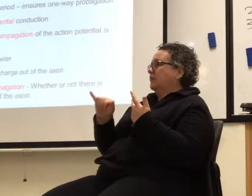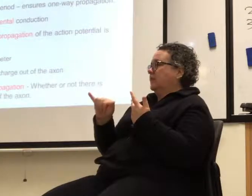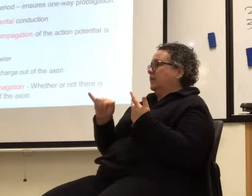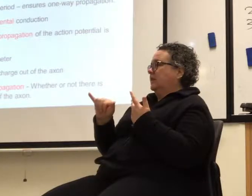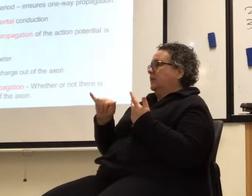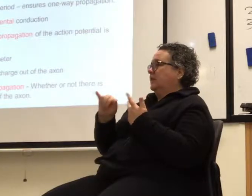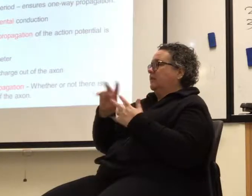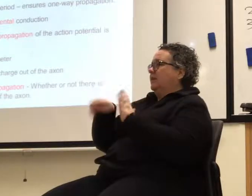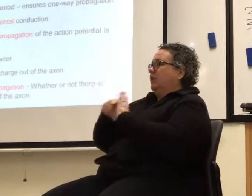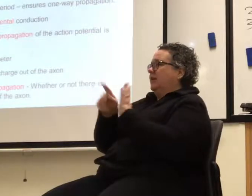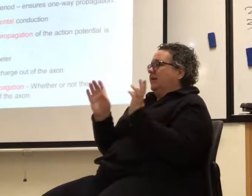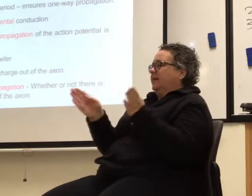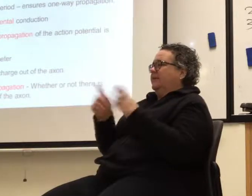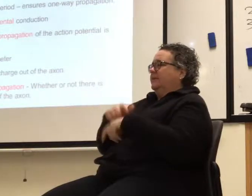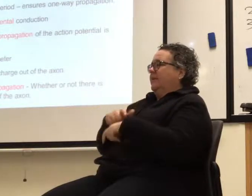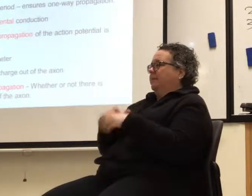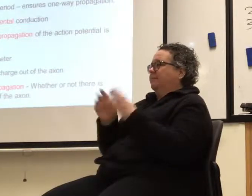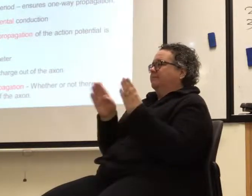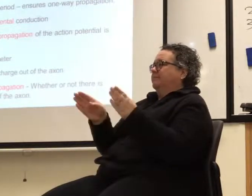The refractory period,